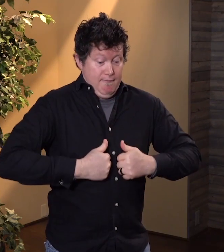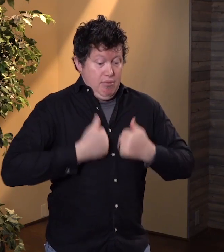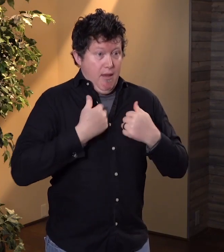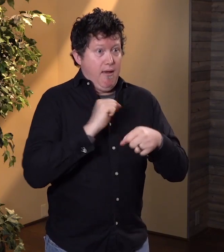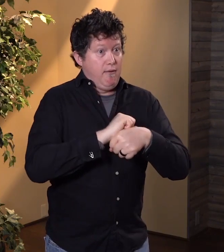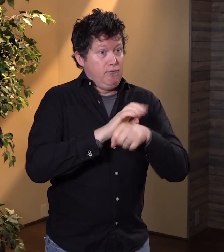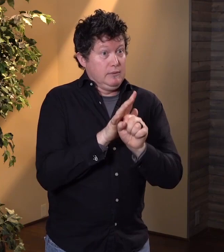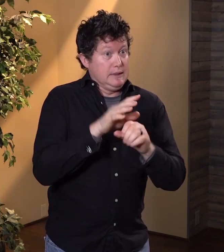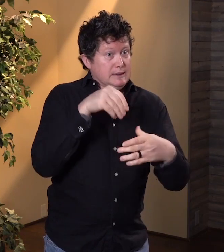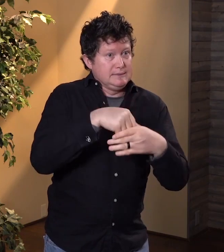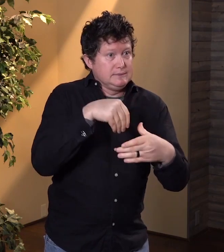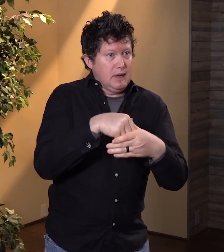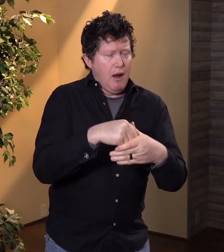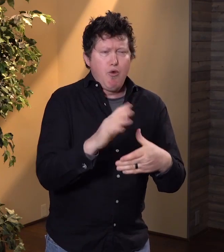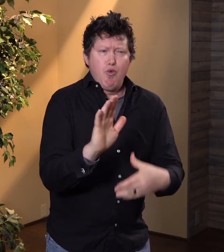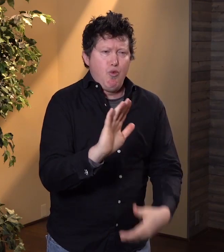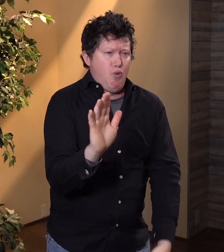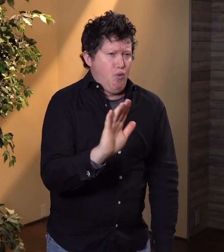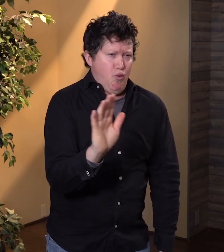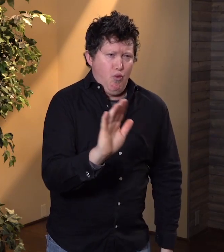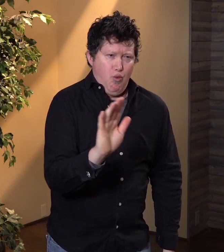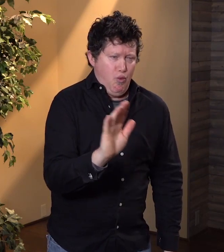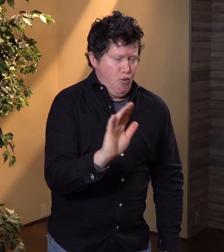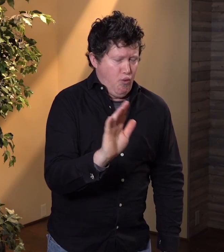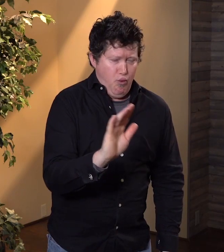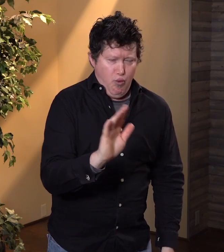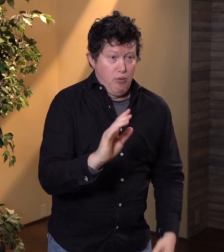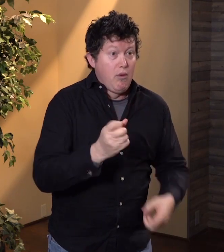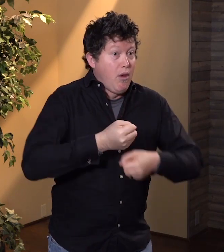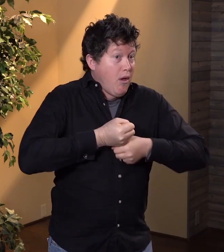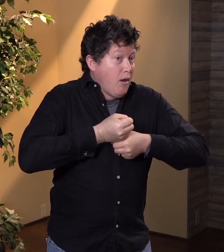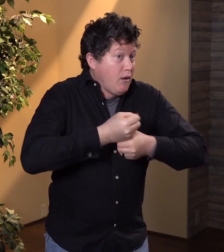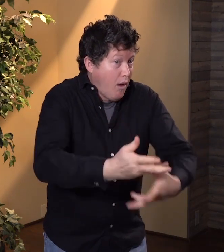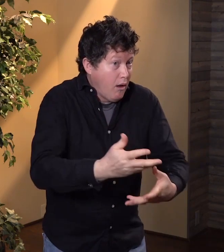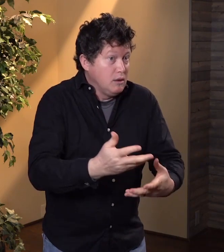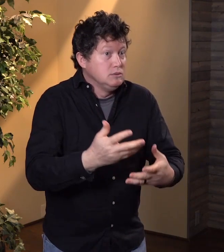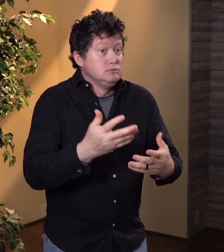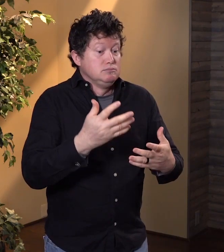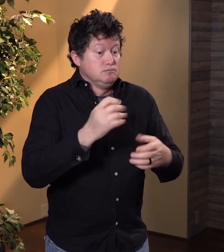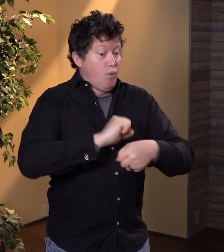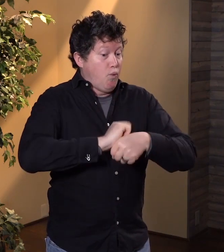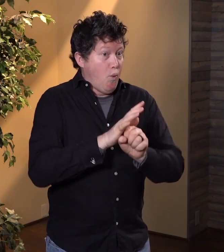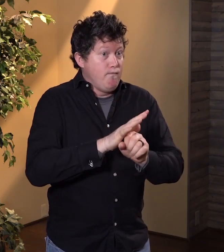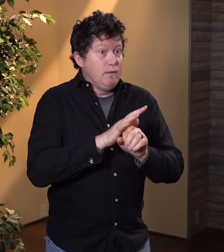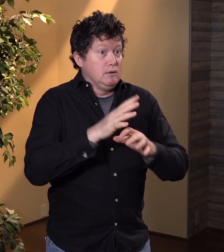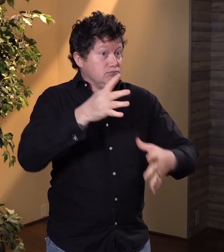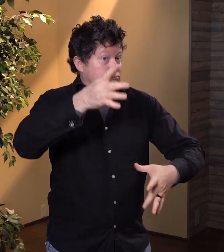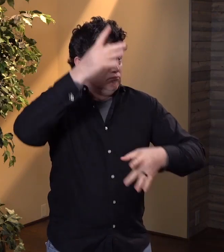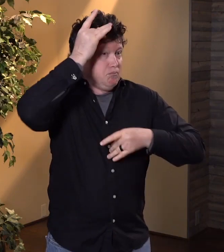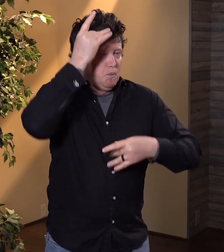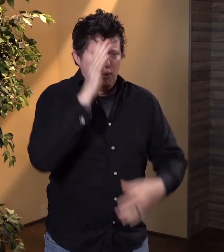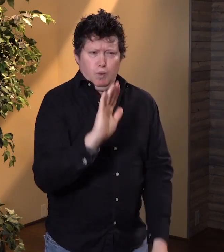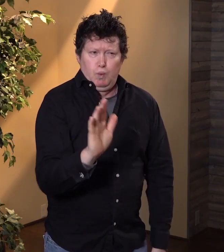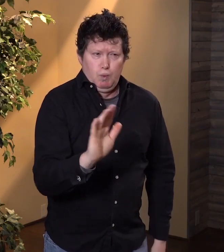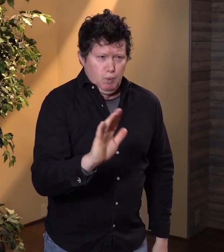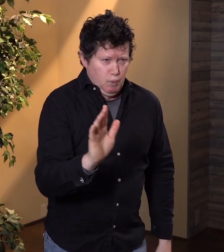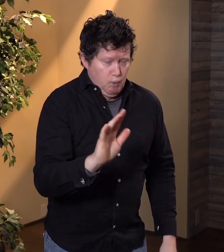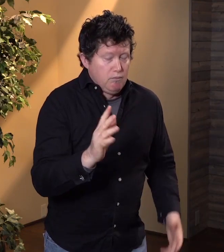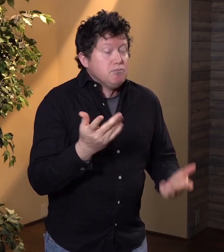live coronavirus in the vaccine that causes the person to become sick, and that is not true.